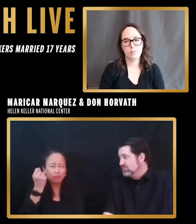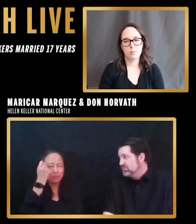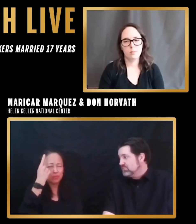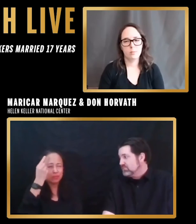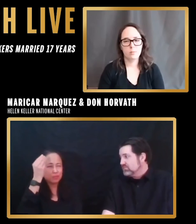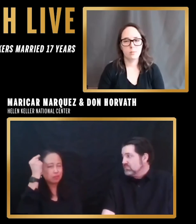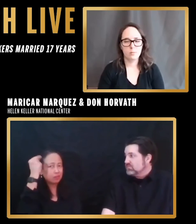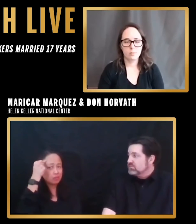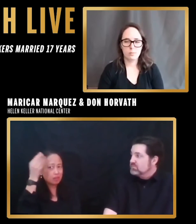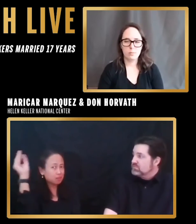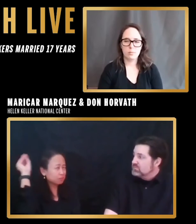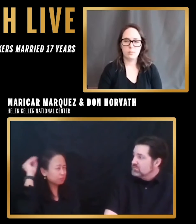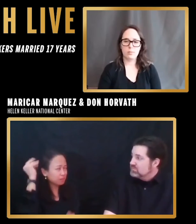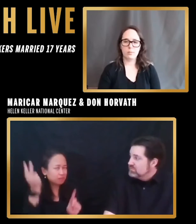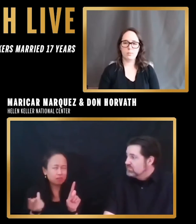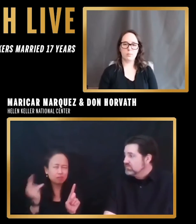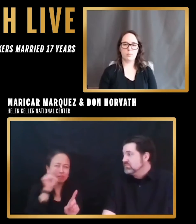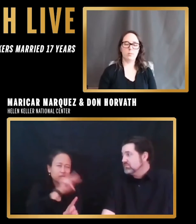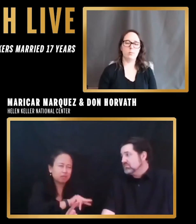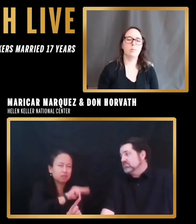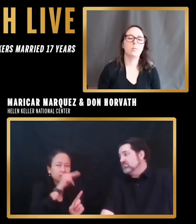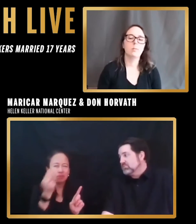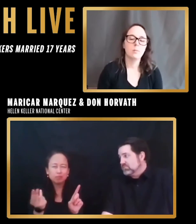And, so you have to be patient.